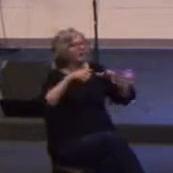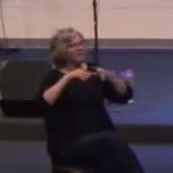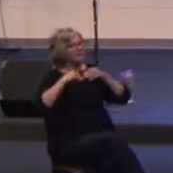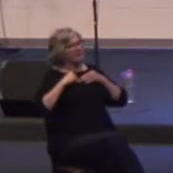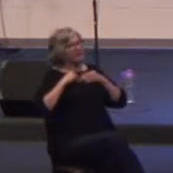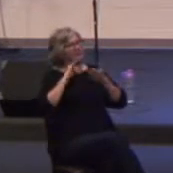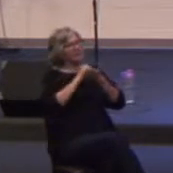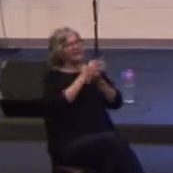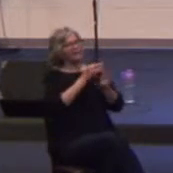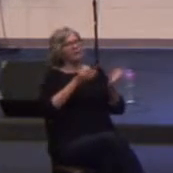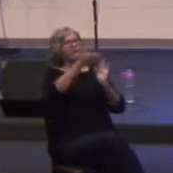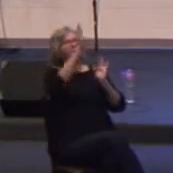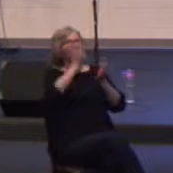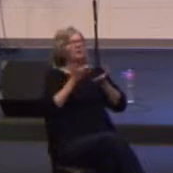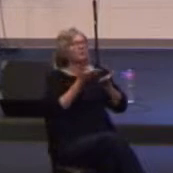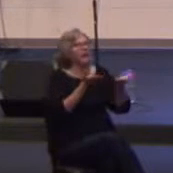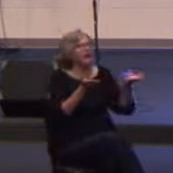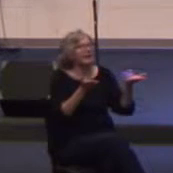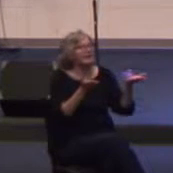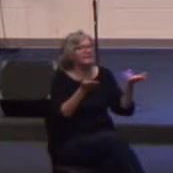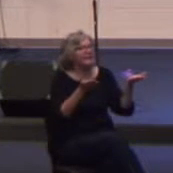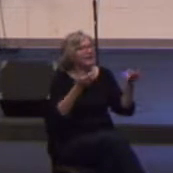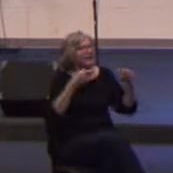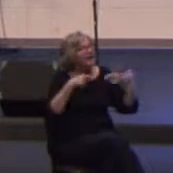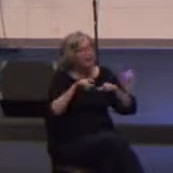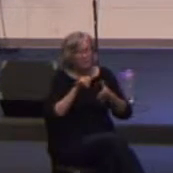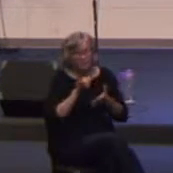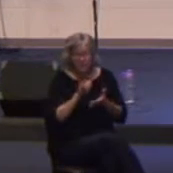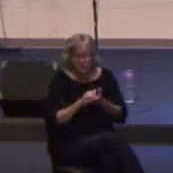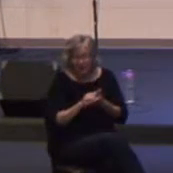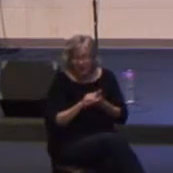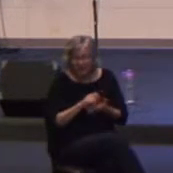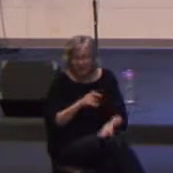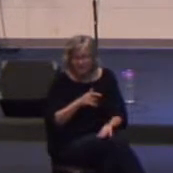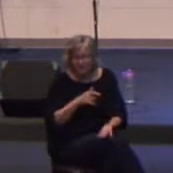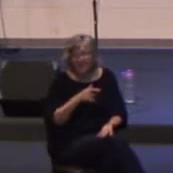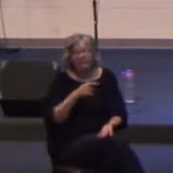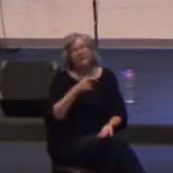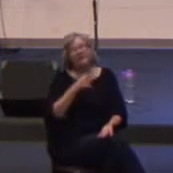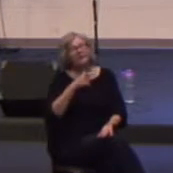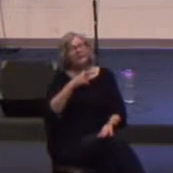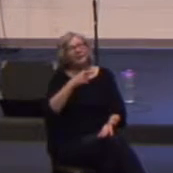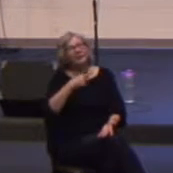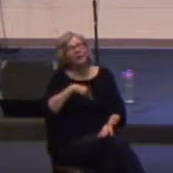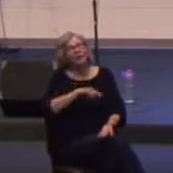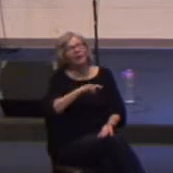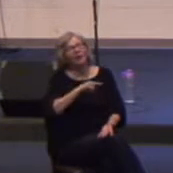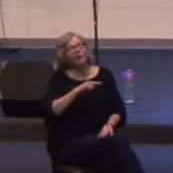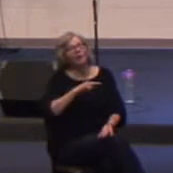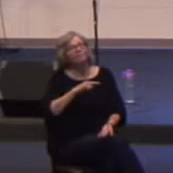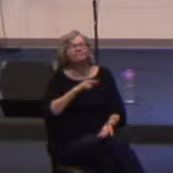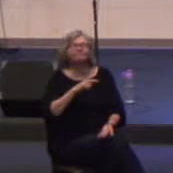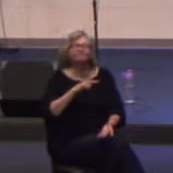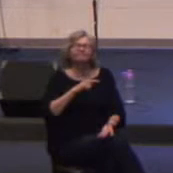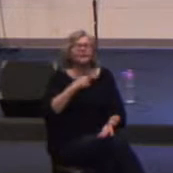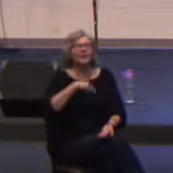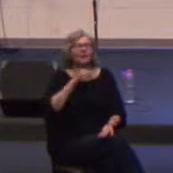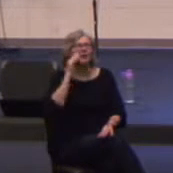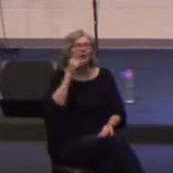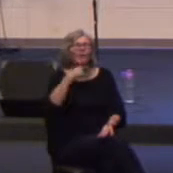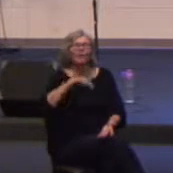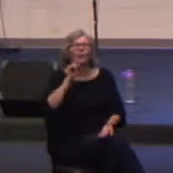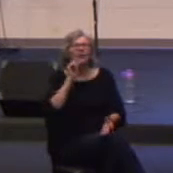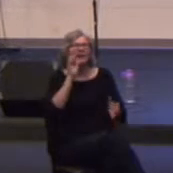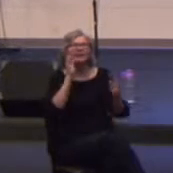given. And we know we need to do the work of embracing it and accepting it because we know that we so often turn away again and